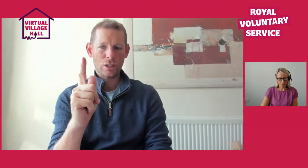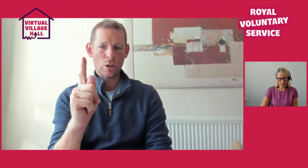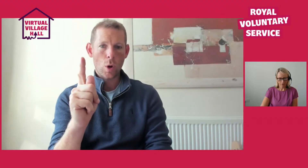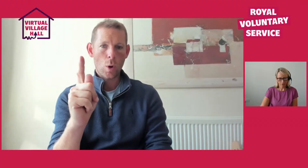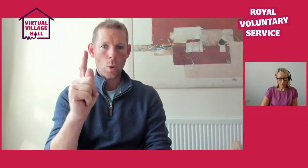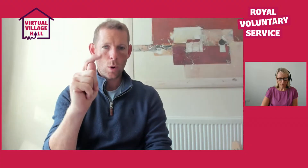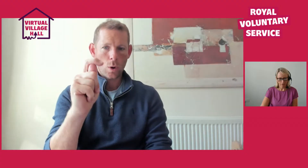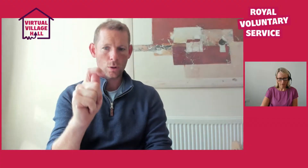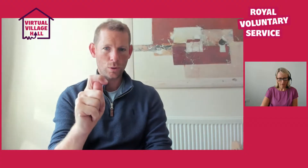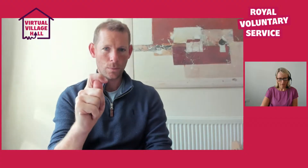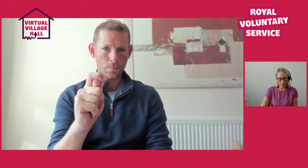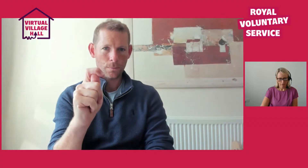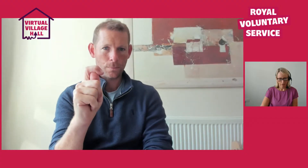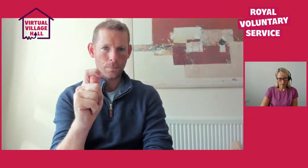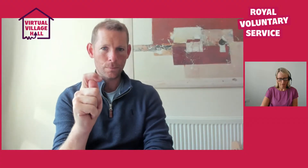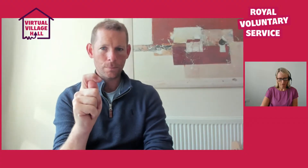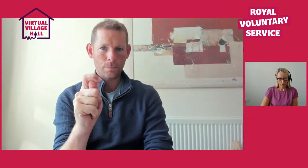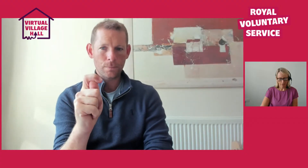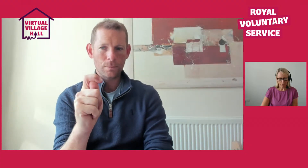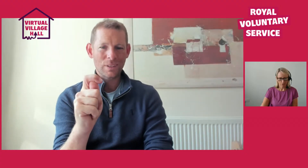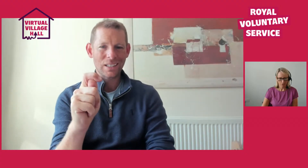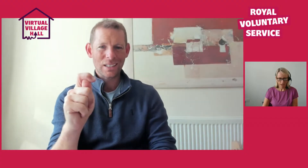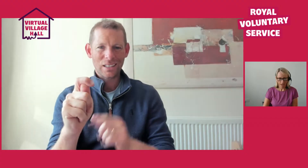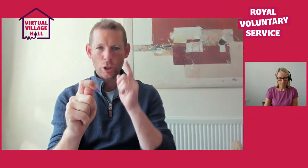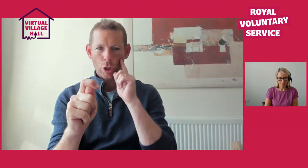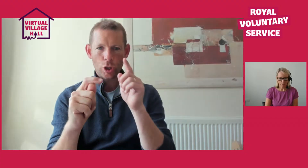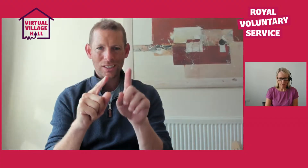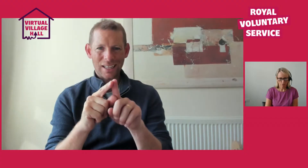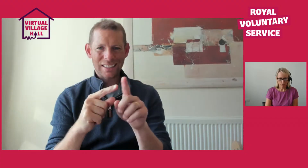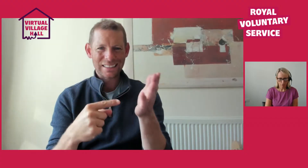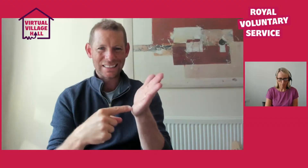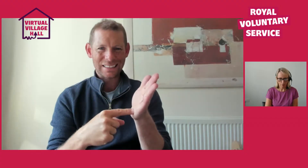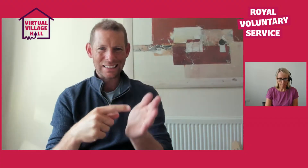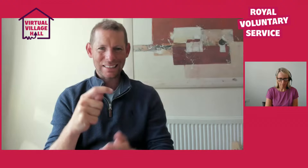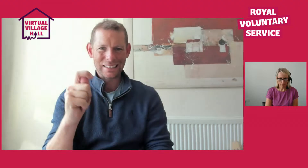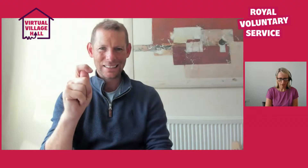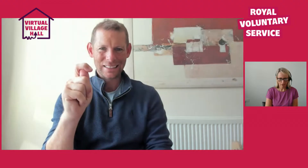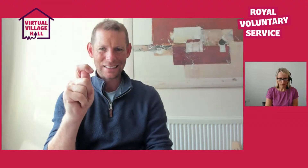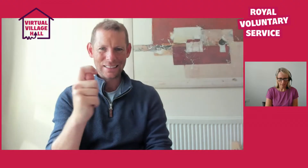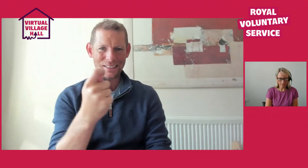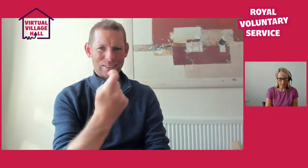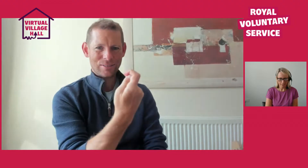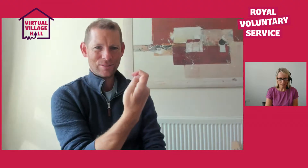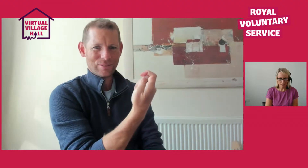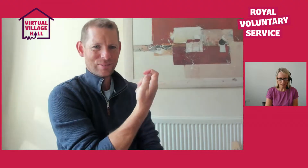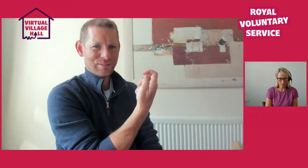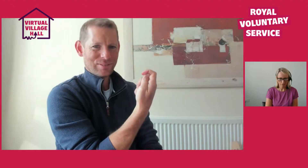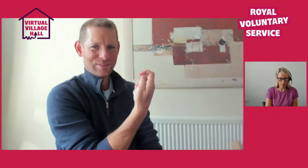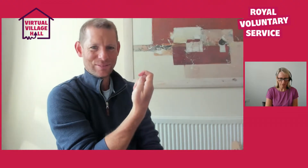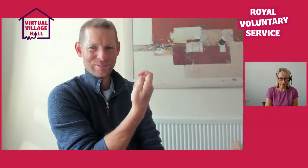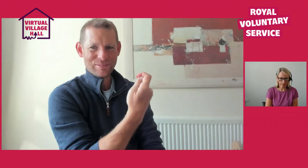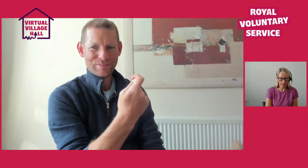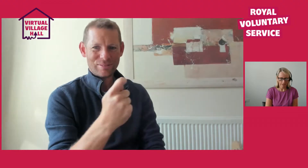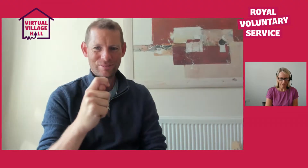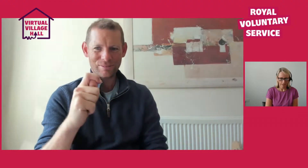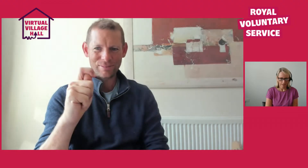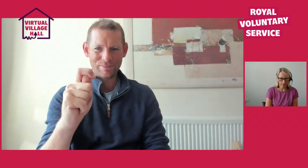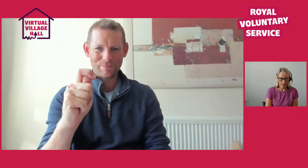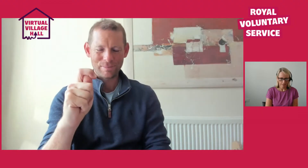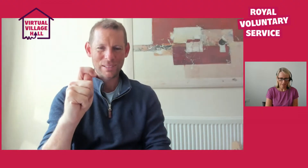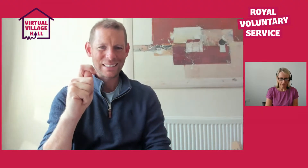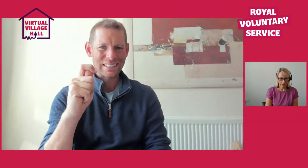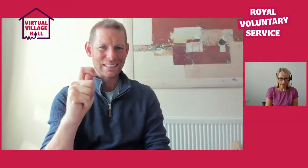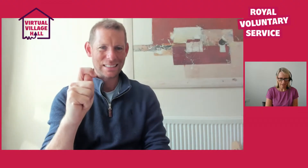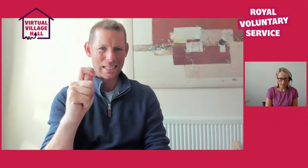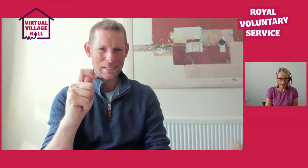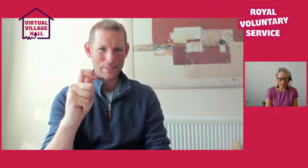index finger. So that's your 10. So it's a thumb up It looks like a T. It looks a bit like